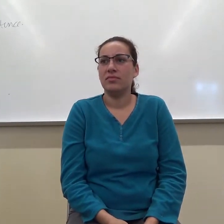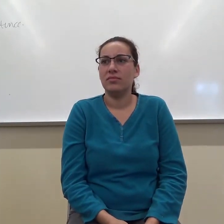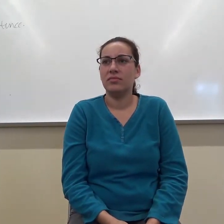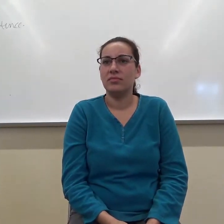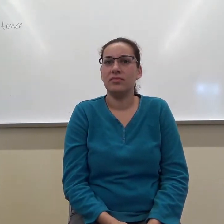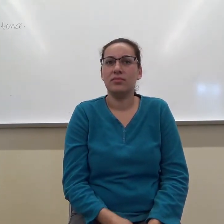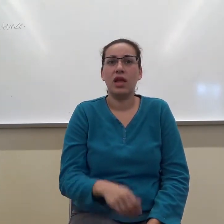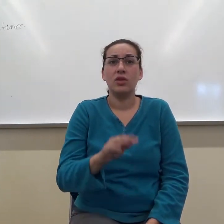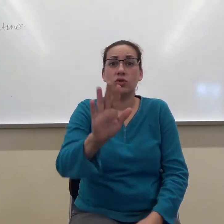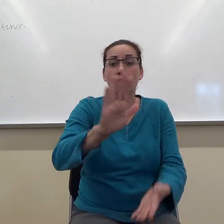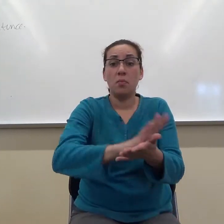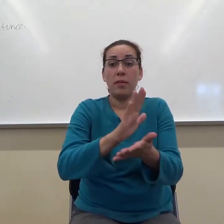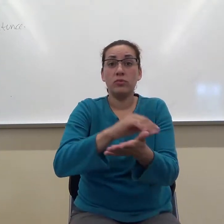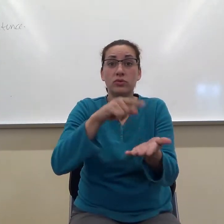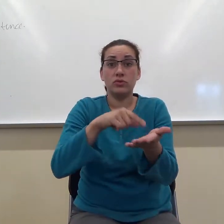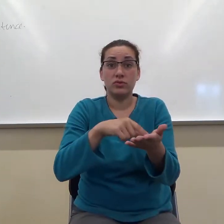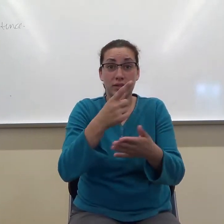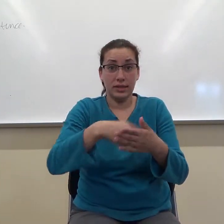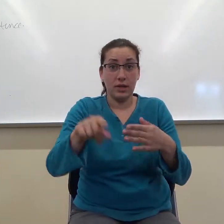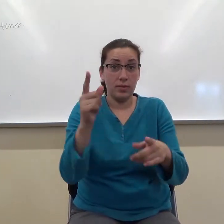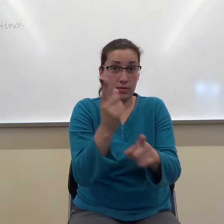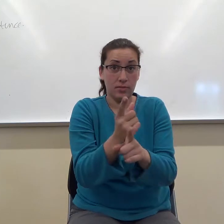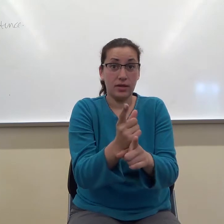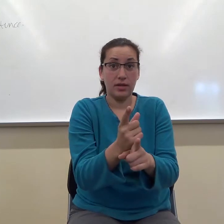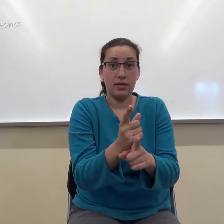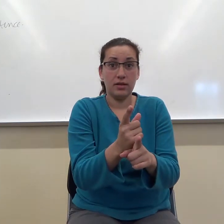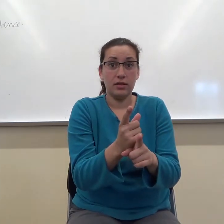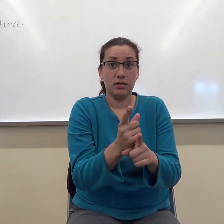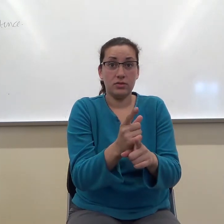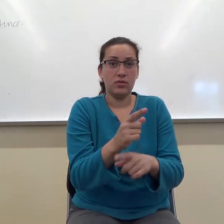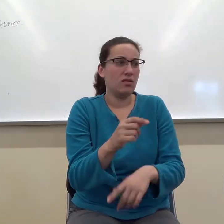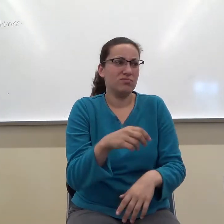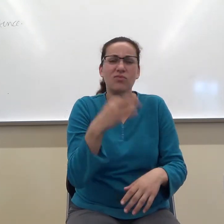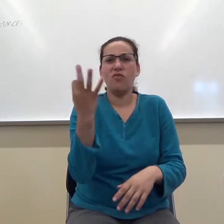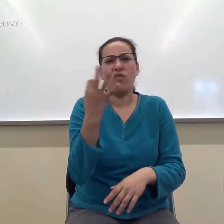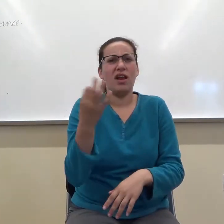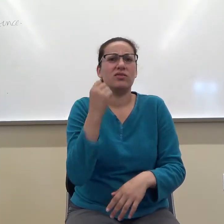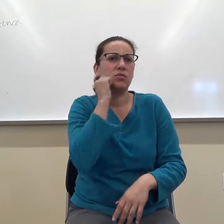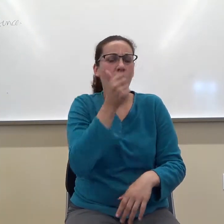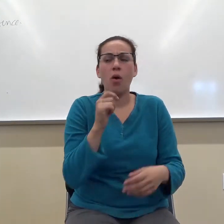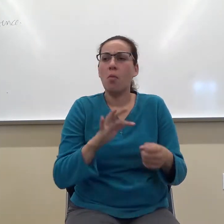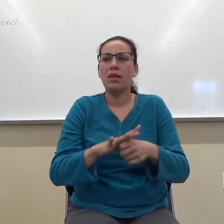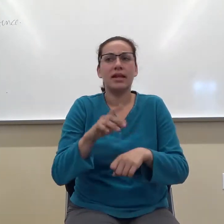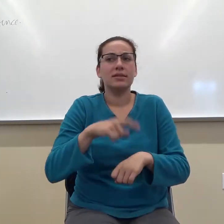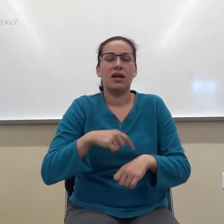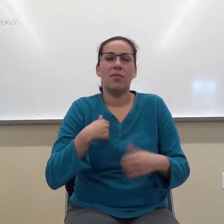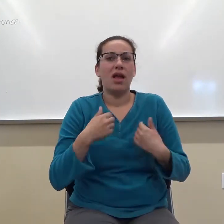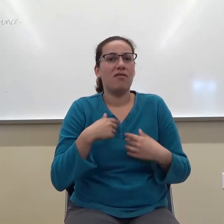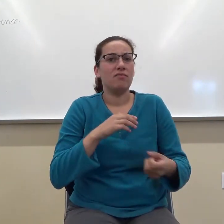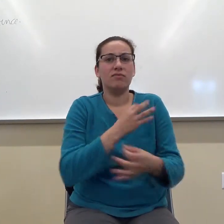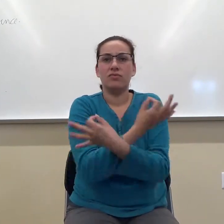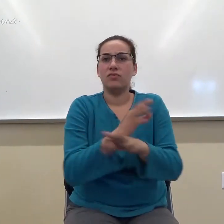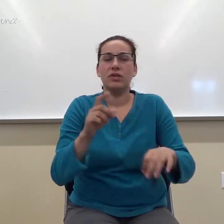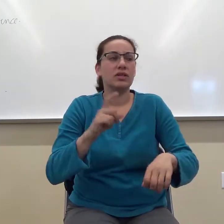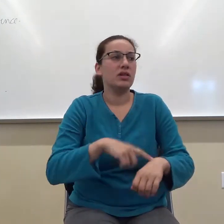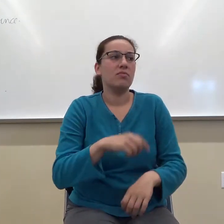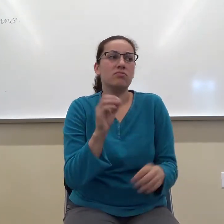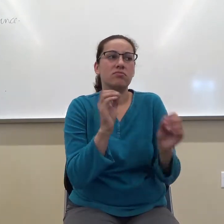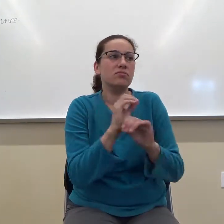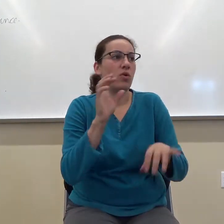I had you learn. With one word? What? With one word? But how do you figure out what word to put down? You